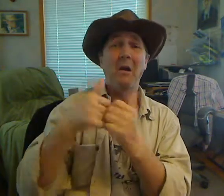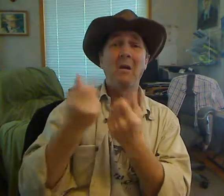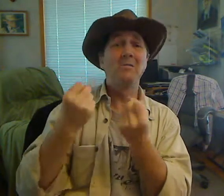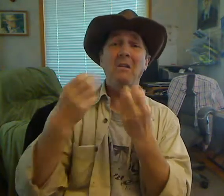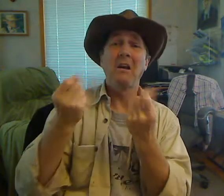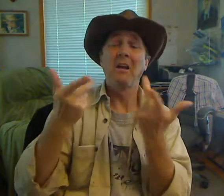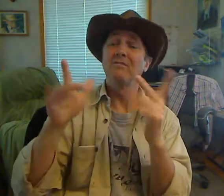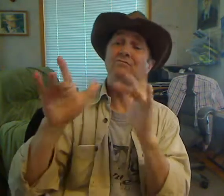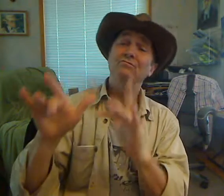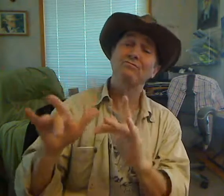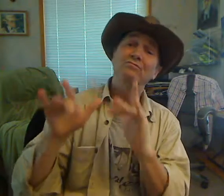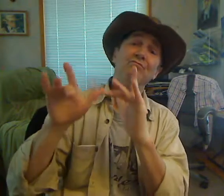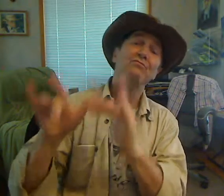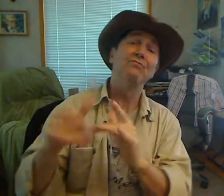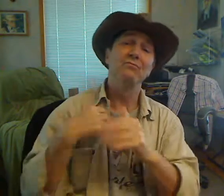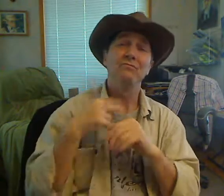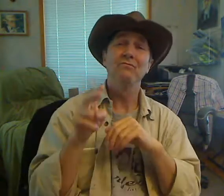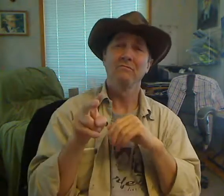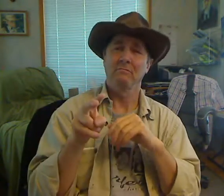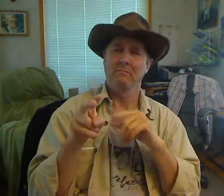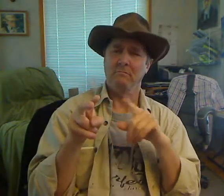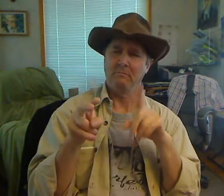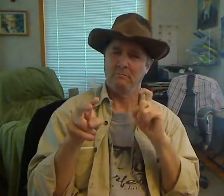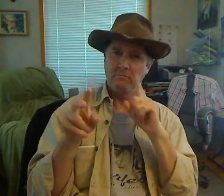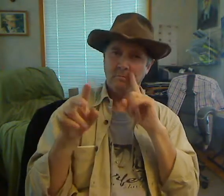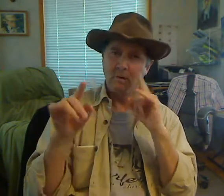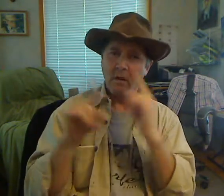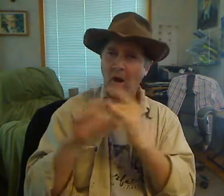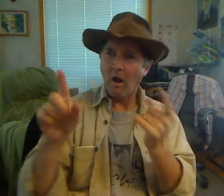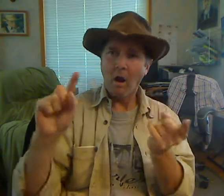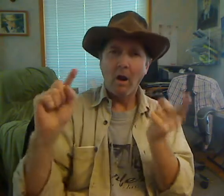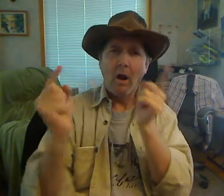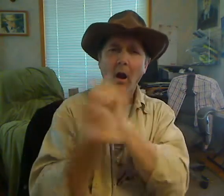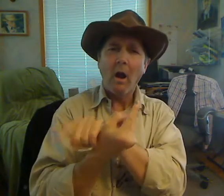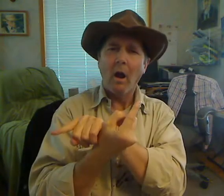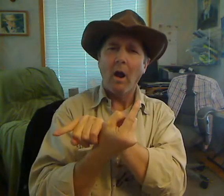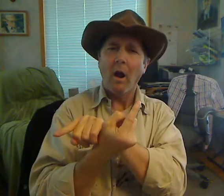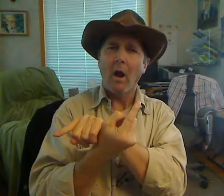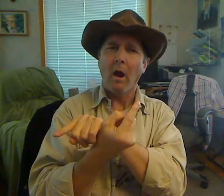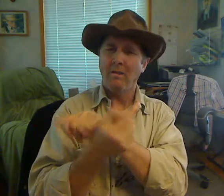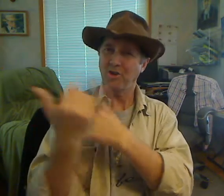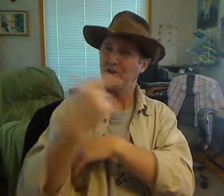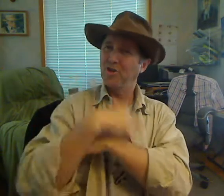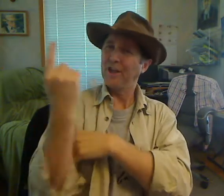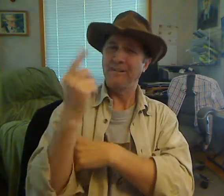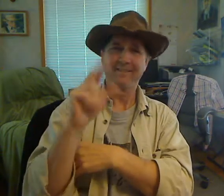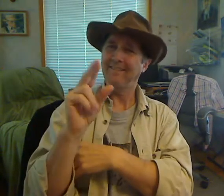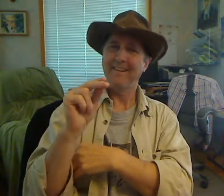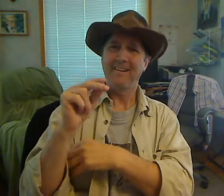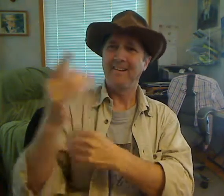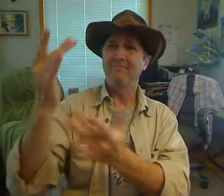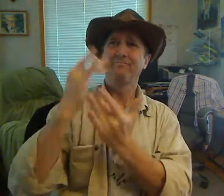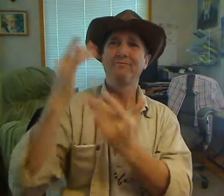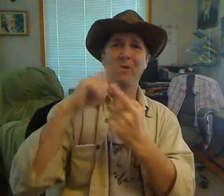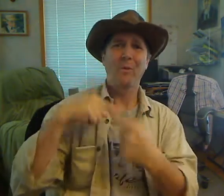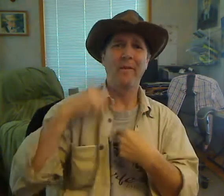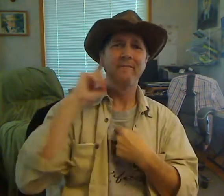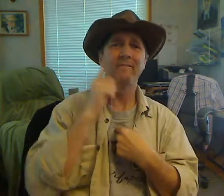and the three-year siege of Srebrenica, but it could be years before his case is decided. We already started reviewing